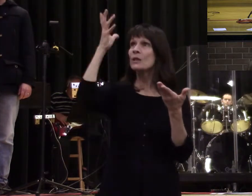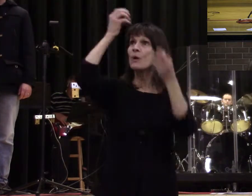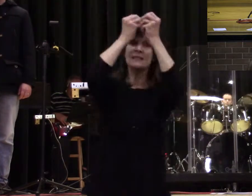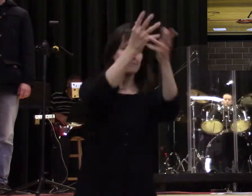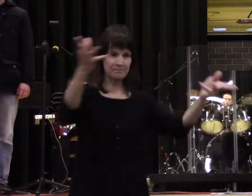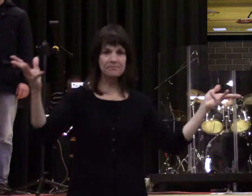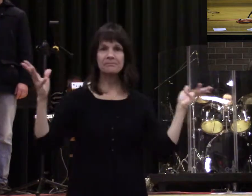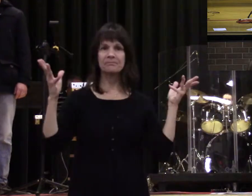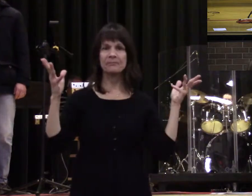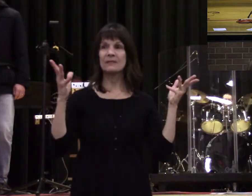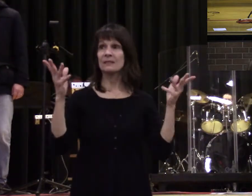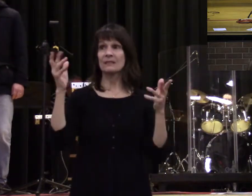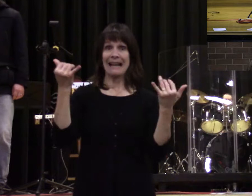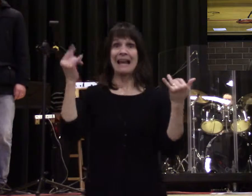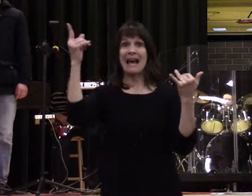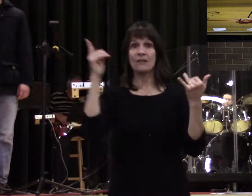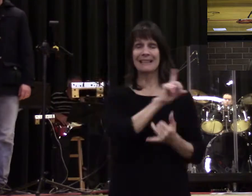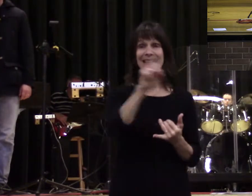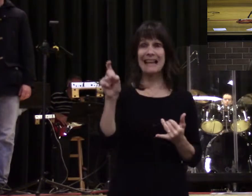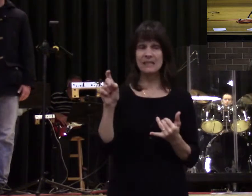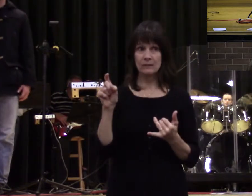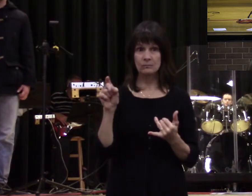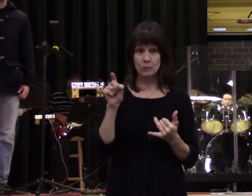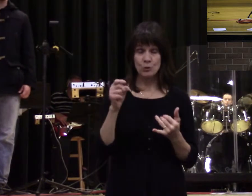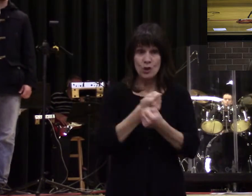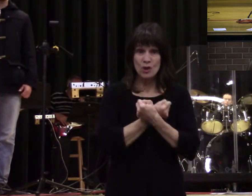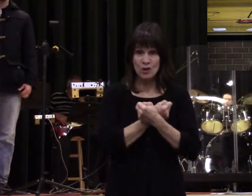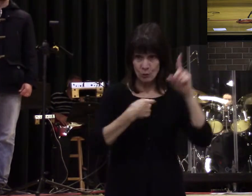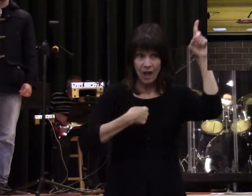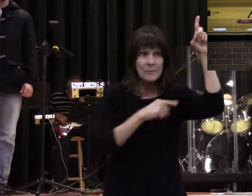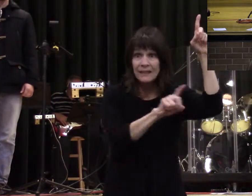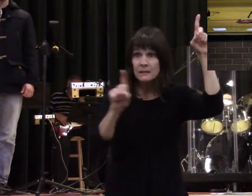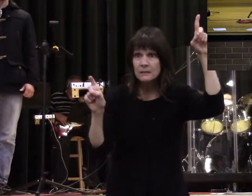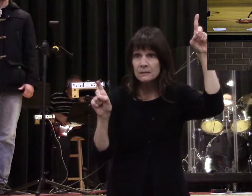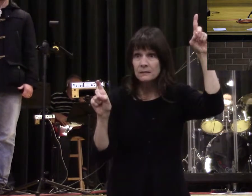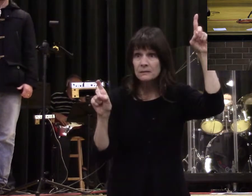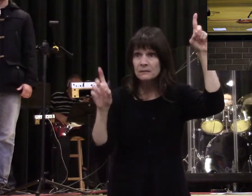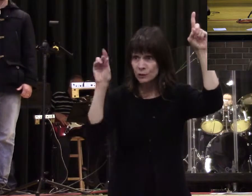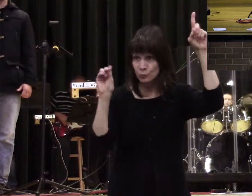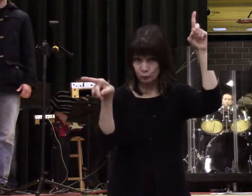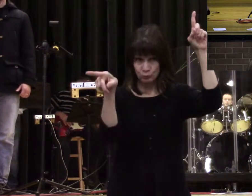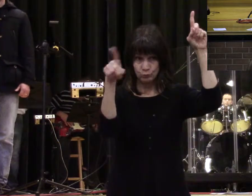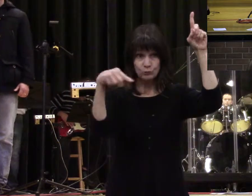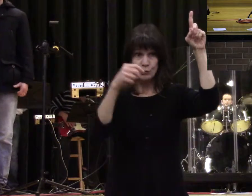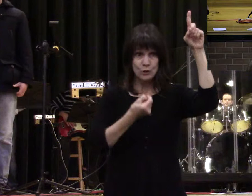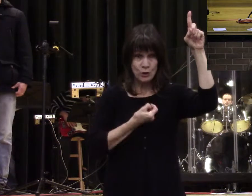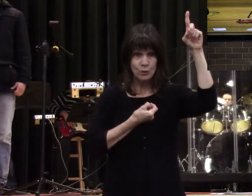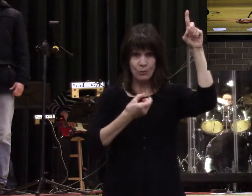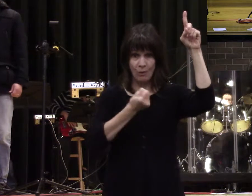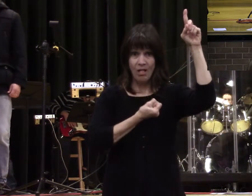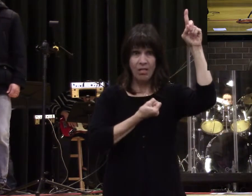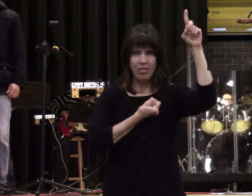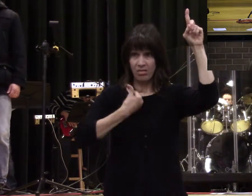God's asking you, do you love me? Do you? Do you? Do you respond? Do you love me? And this is not me. God